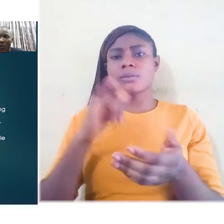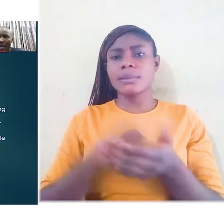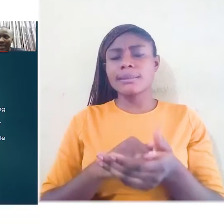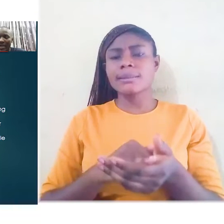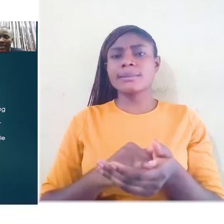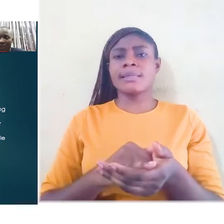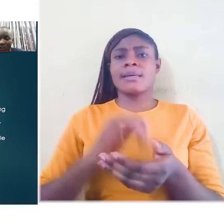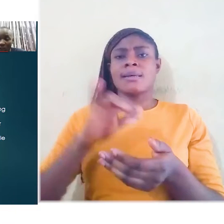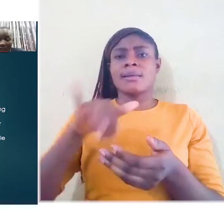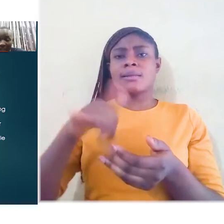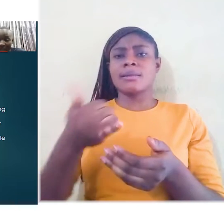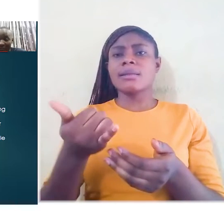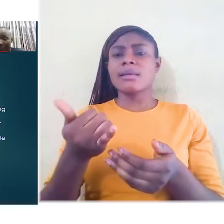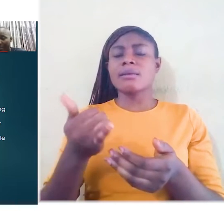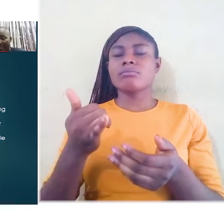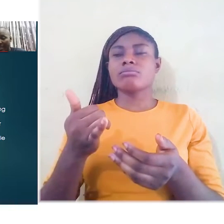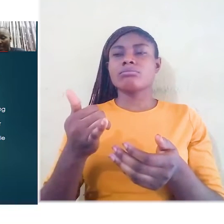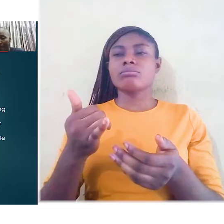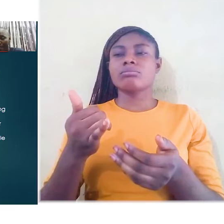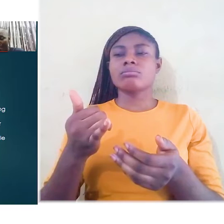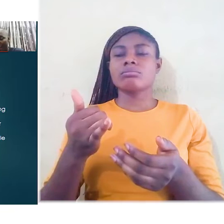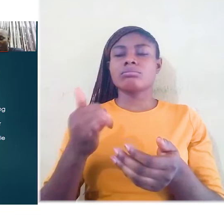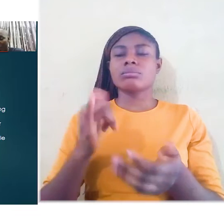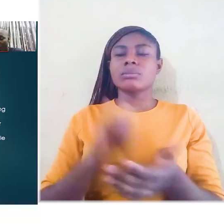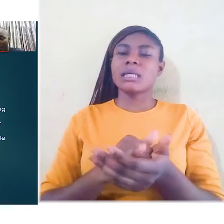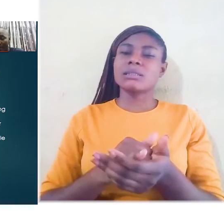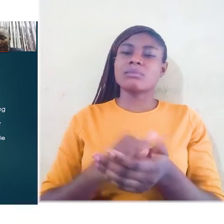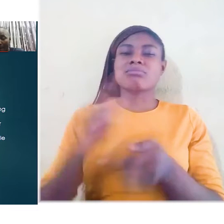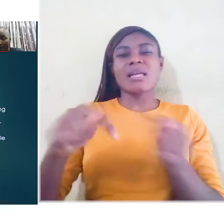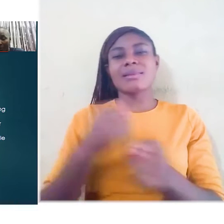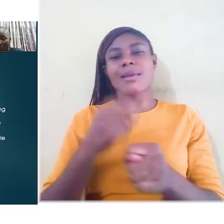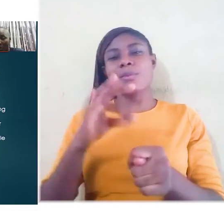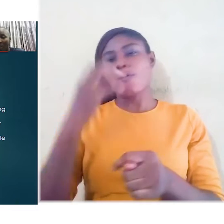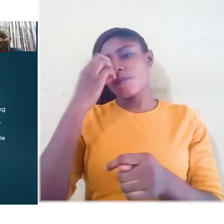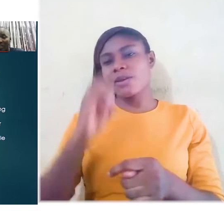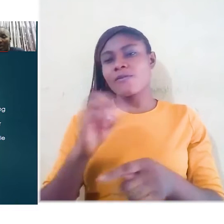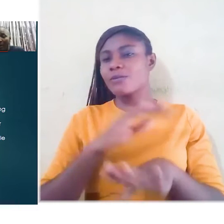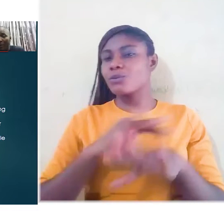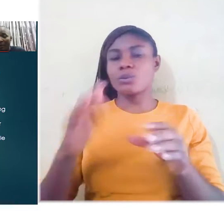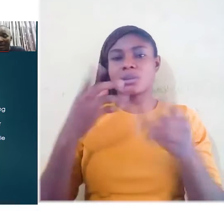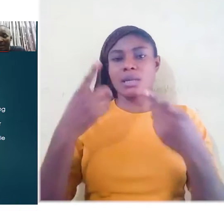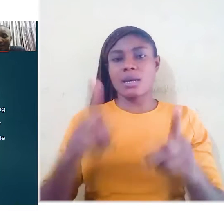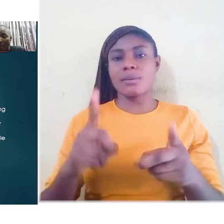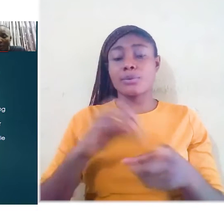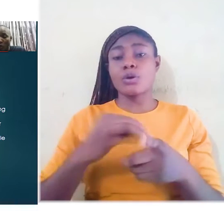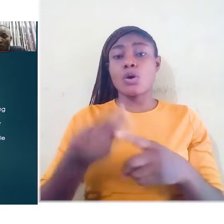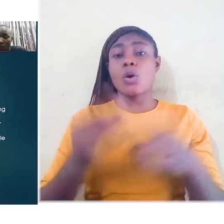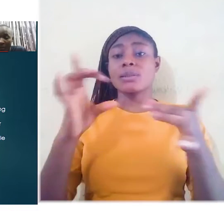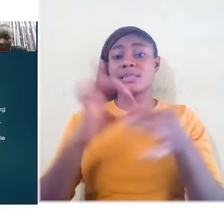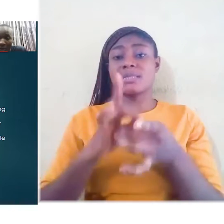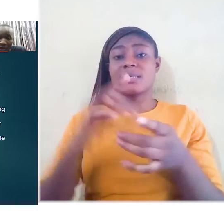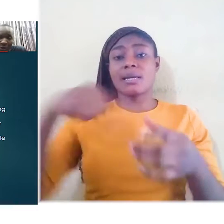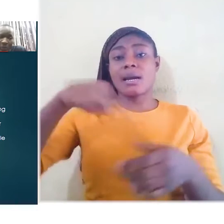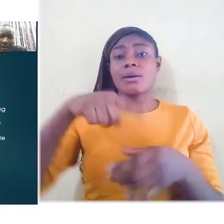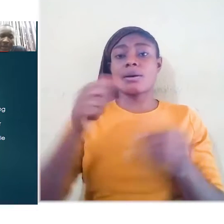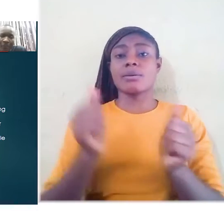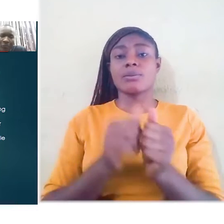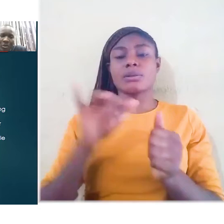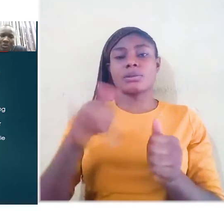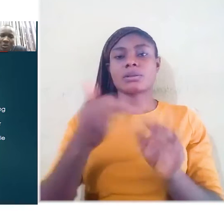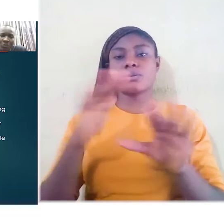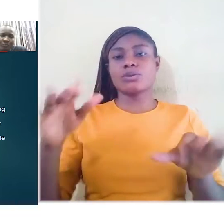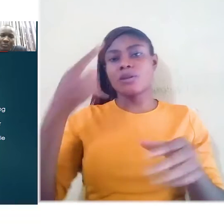don't that such evil per se does not happen or do not stick around with their children for a long